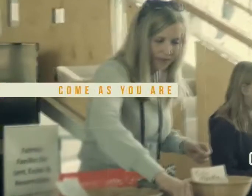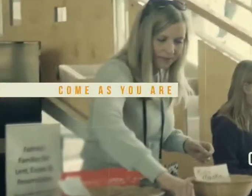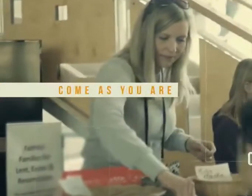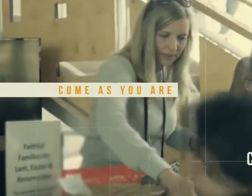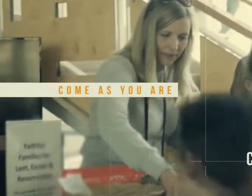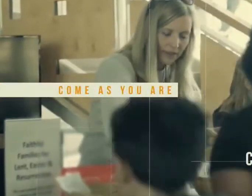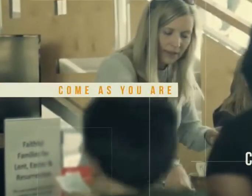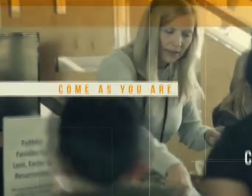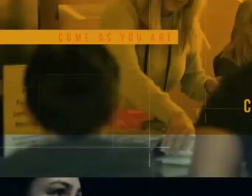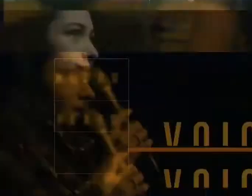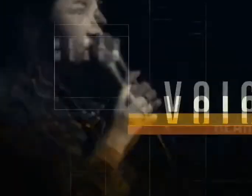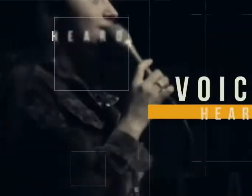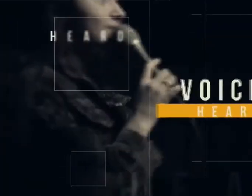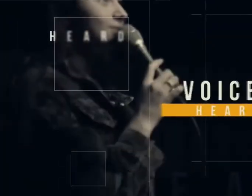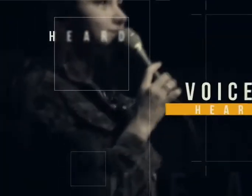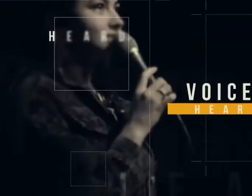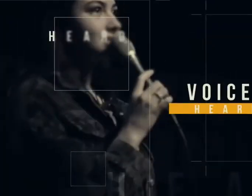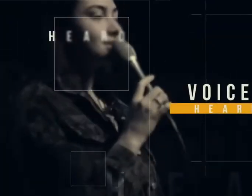Kelly, he'll have to run and join.